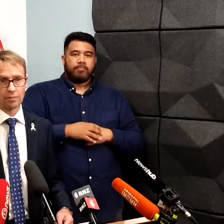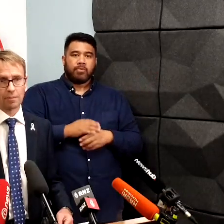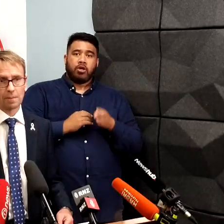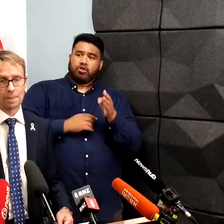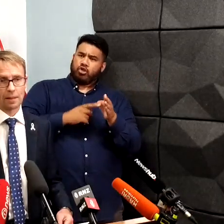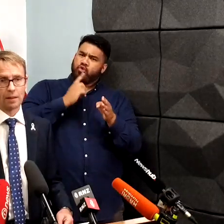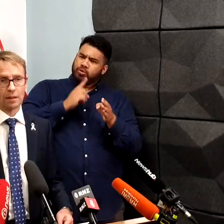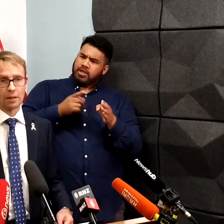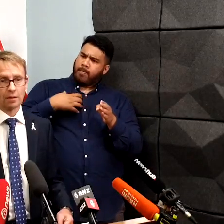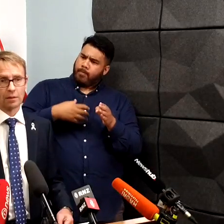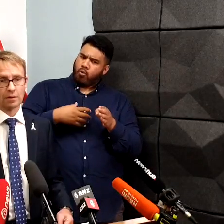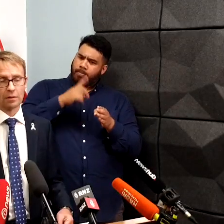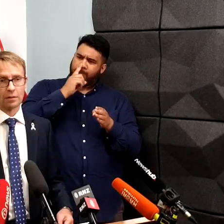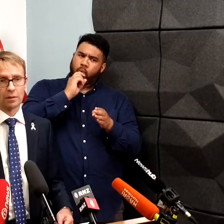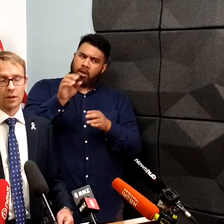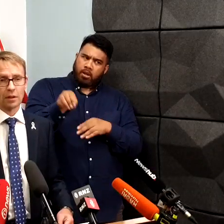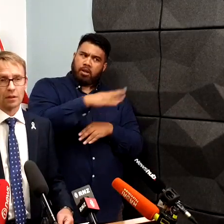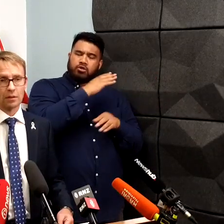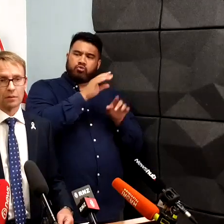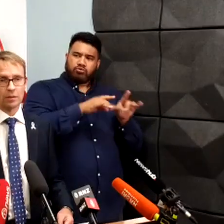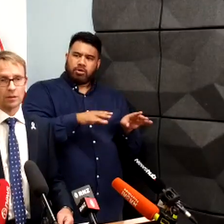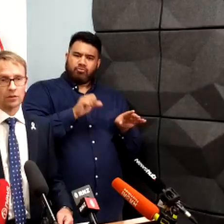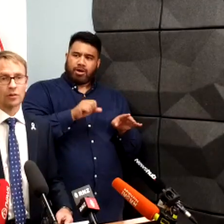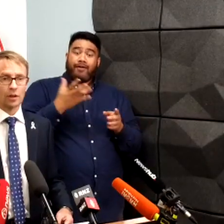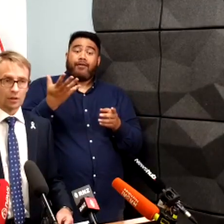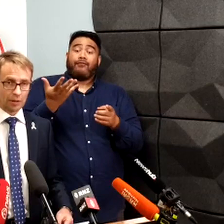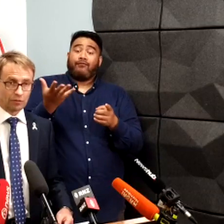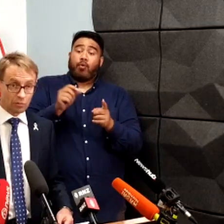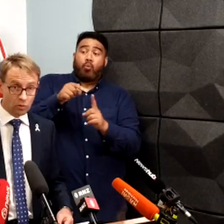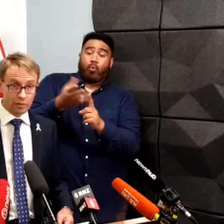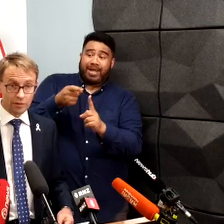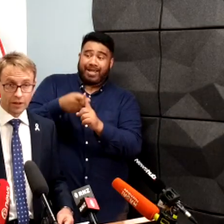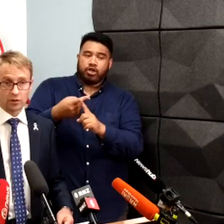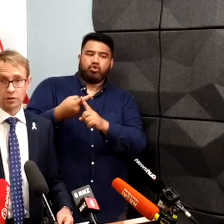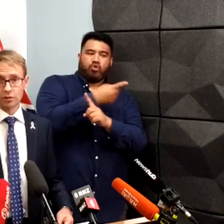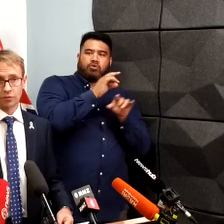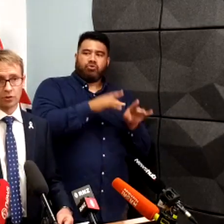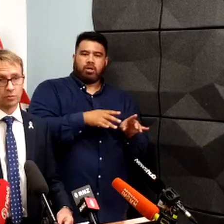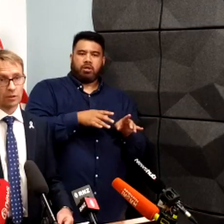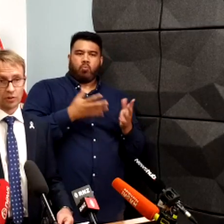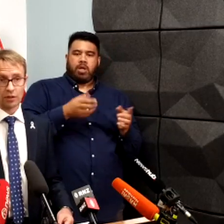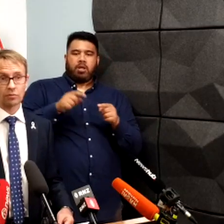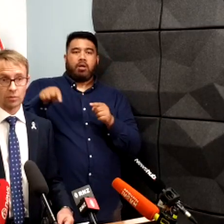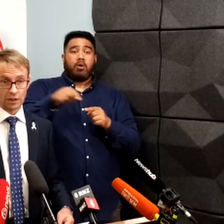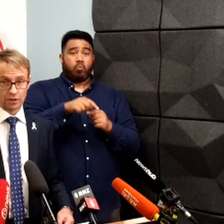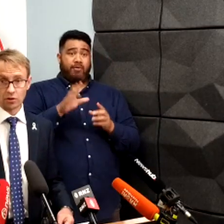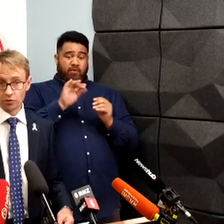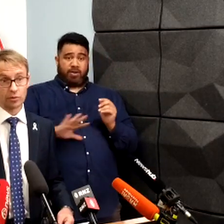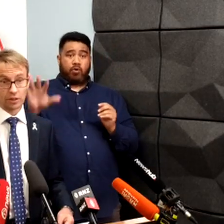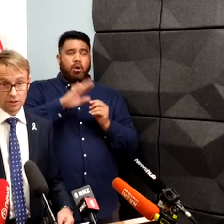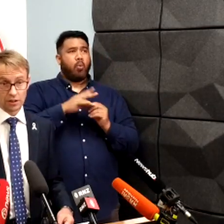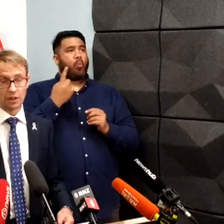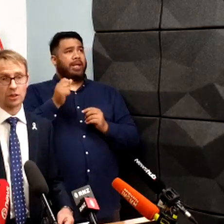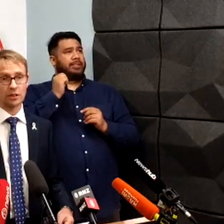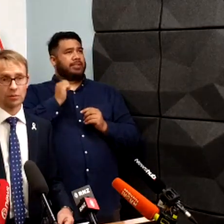Yes. Where are those patients coming from around the country, and whereabouts are they heading back? Yes, coming from all around the country. The first one was out of Wellington